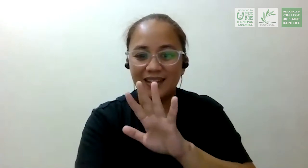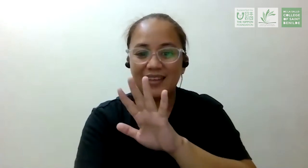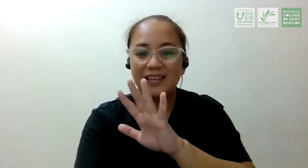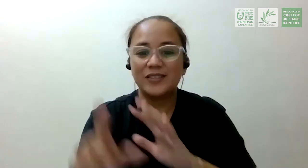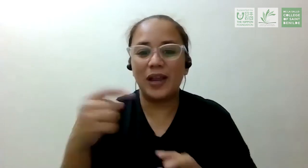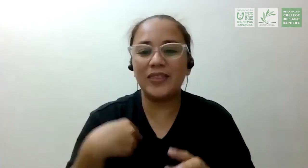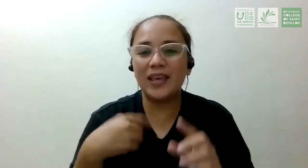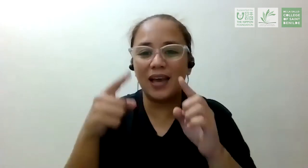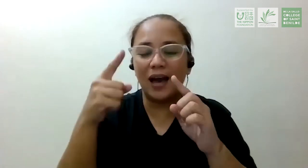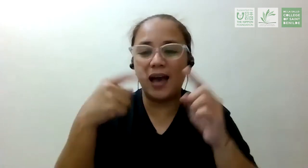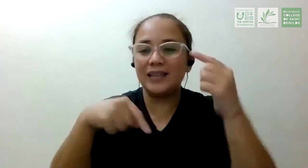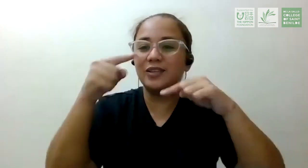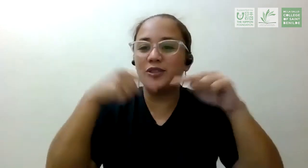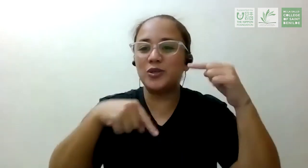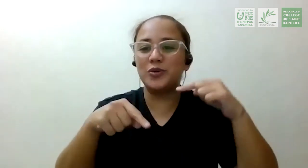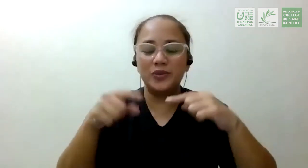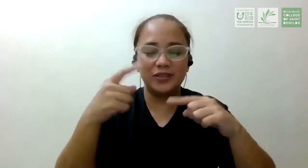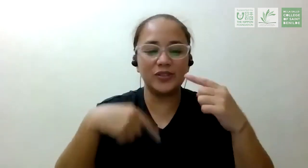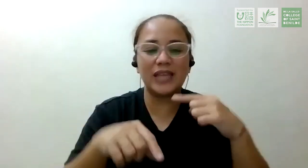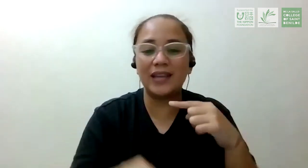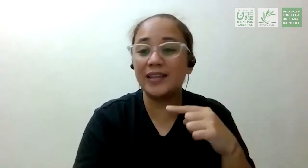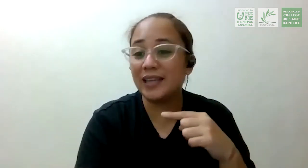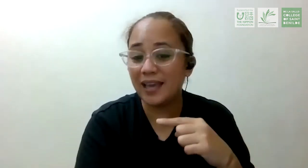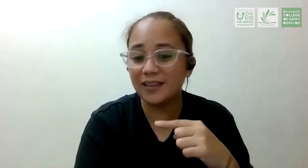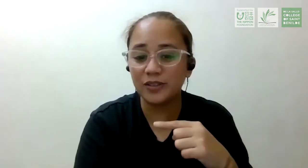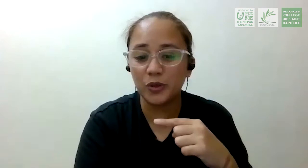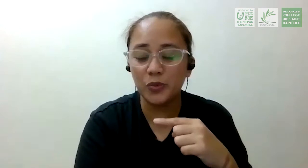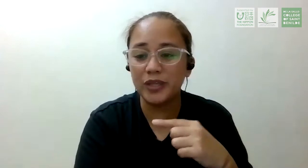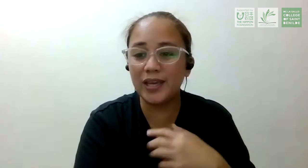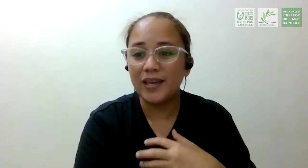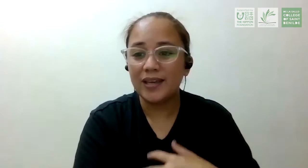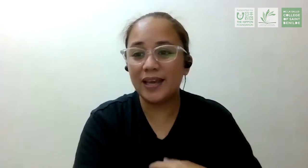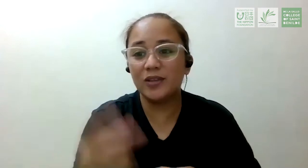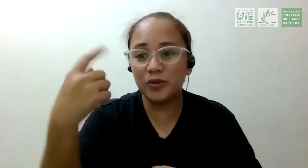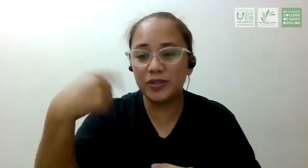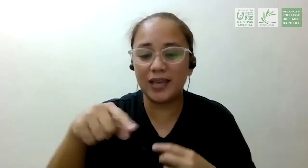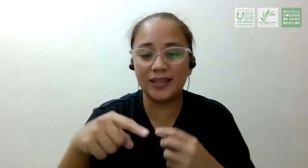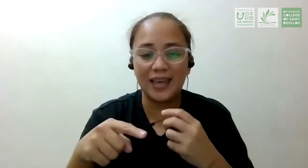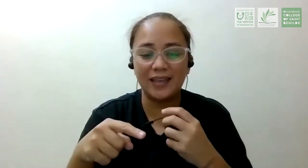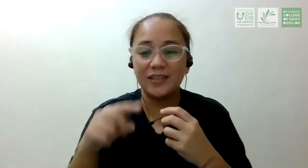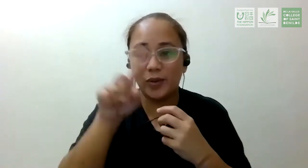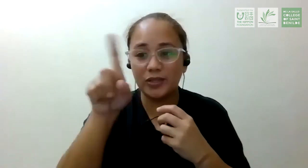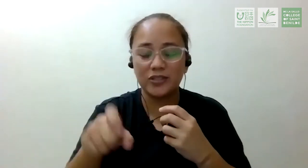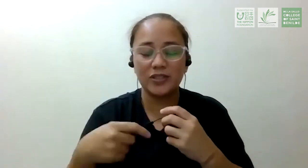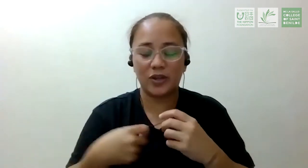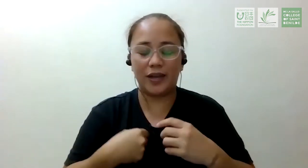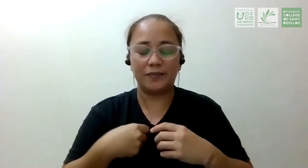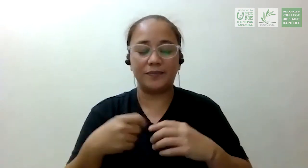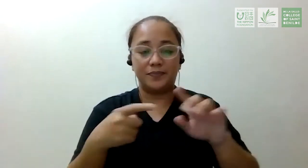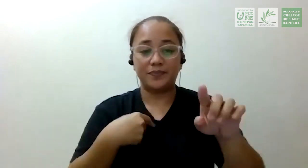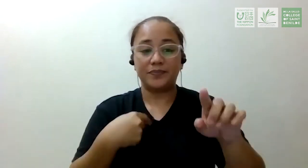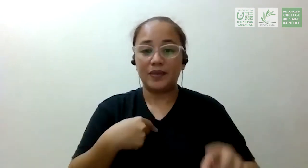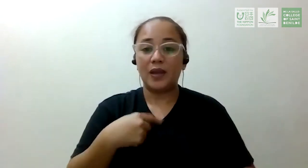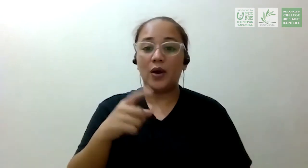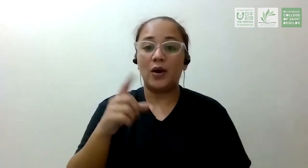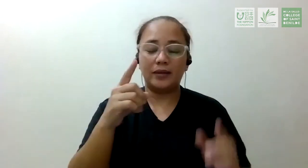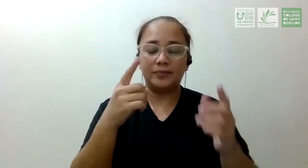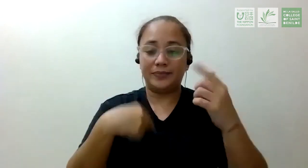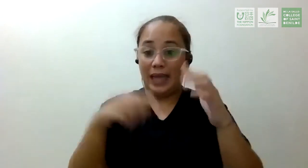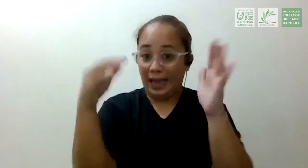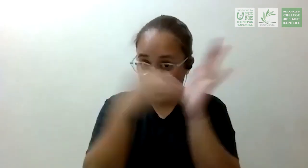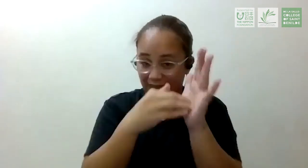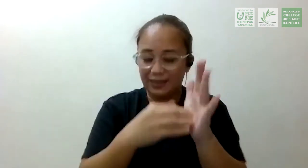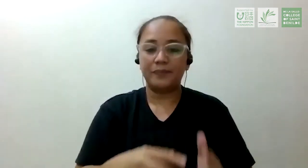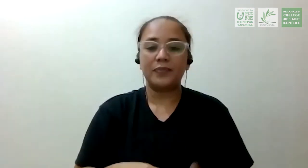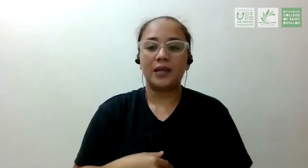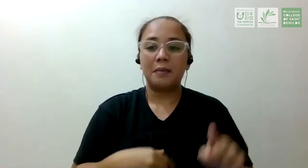No answer? I think I need to sign it again, Dr. Woody. Can you say it again, the question? Sorry. Yes, I'll say